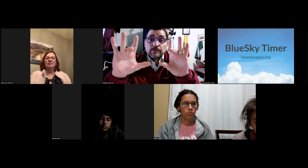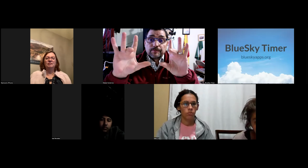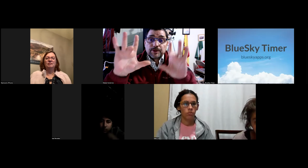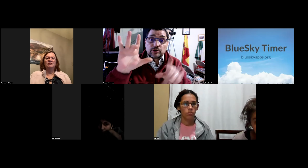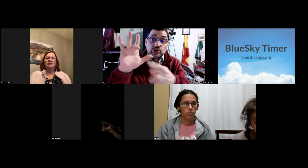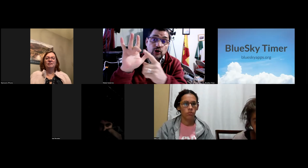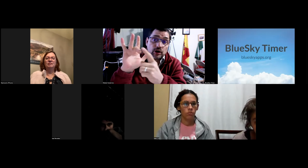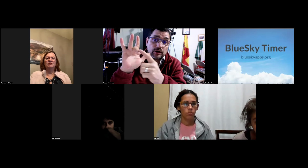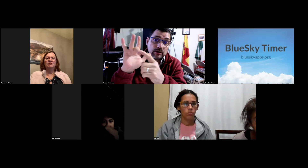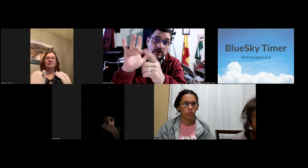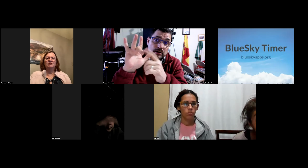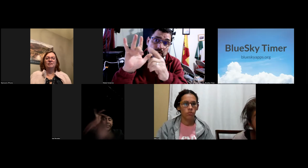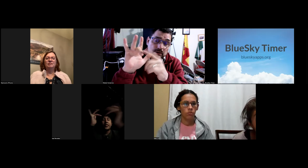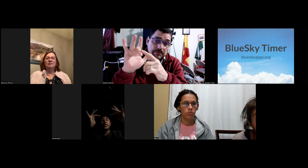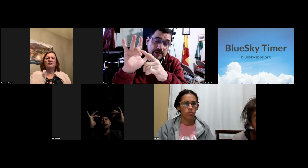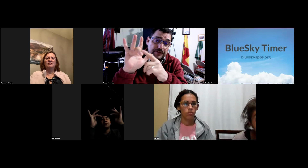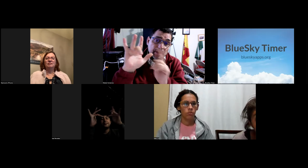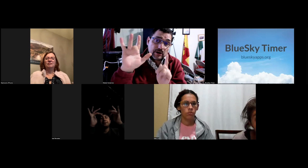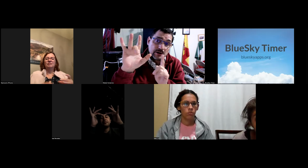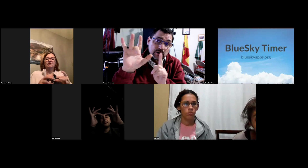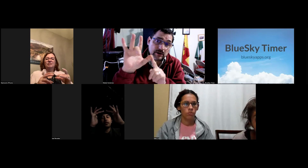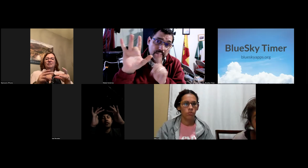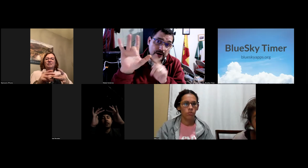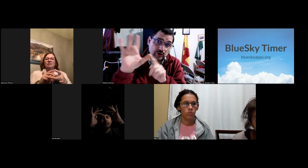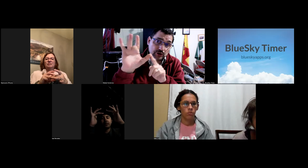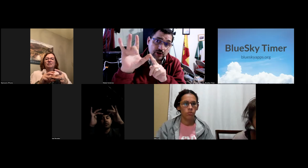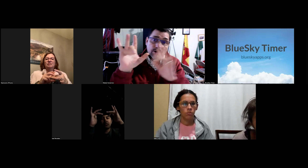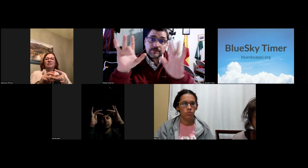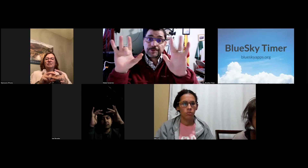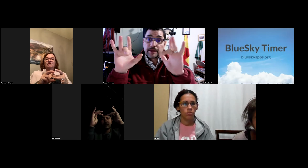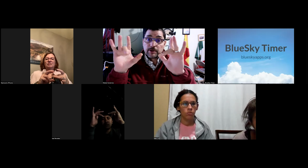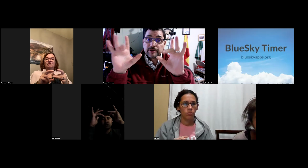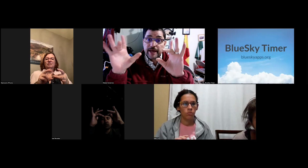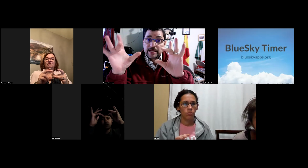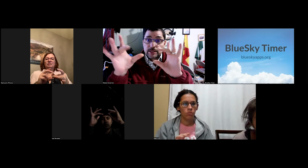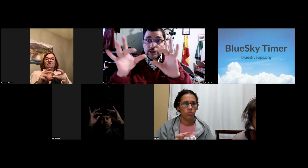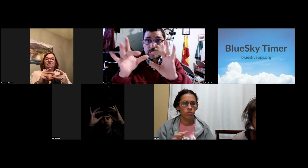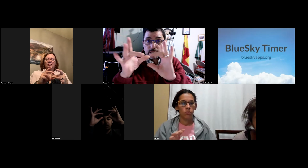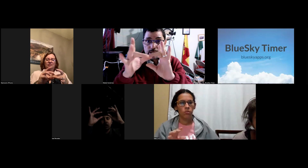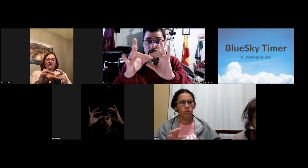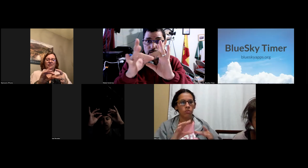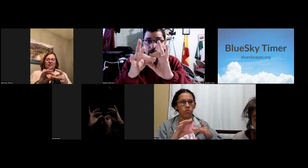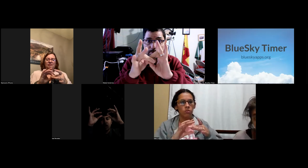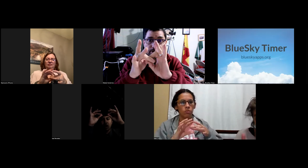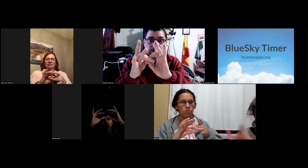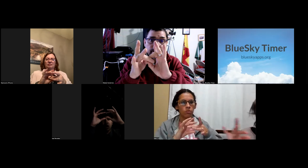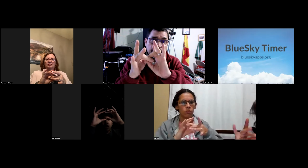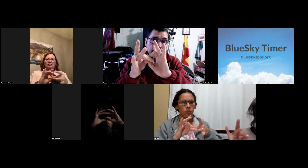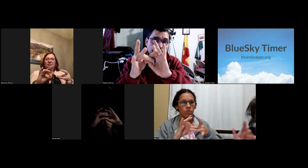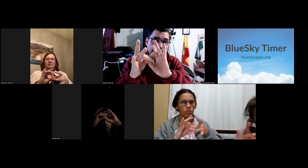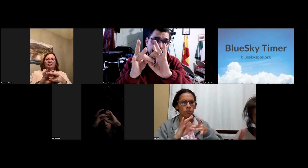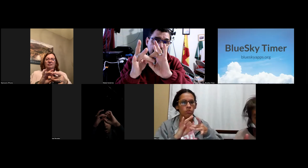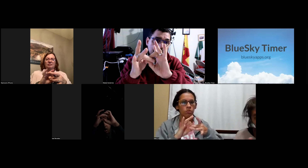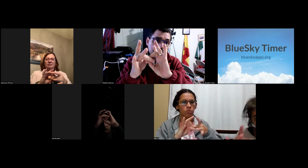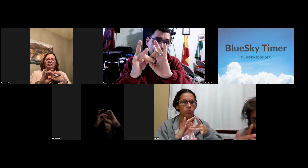to use your middle finger, your thumb in both hands, put it